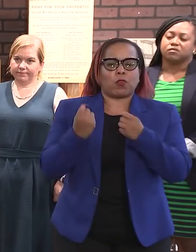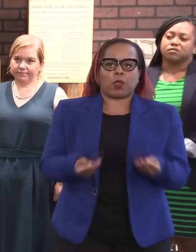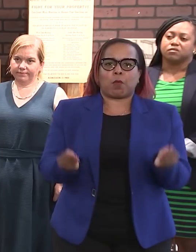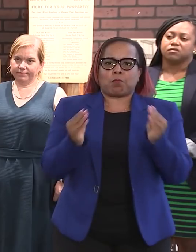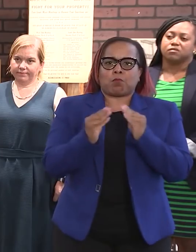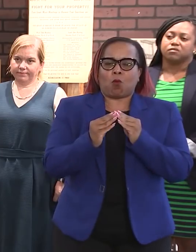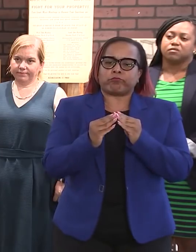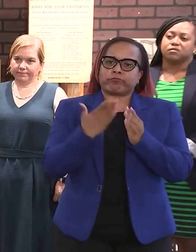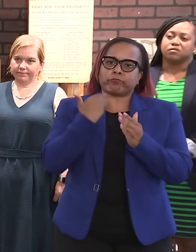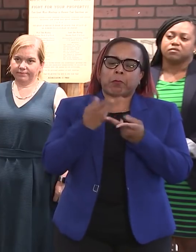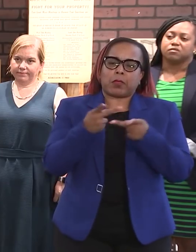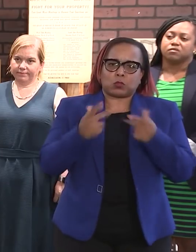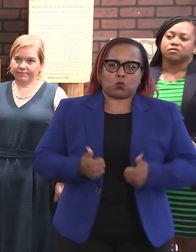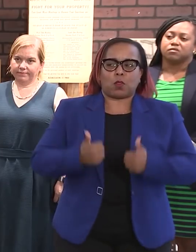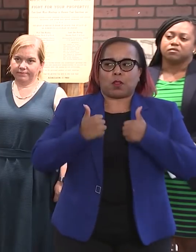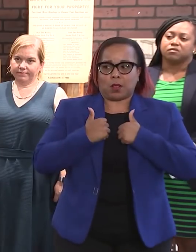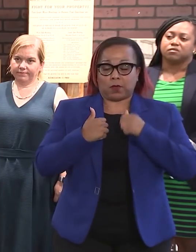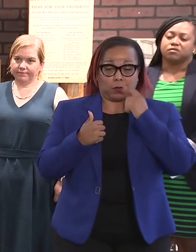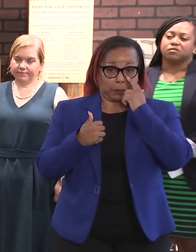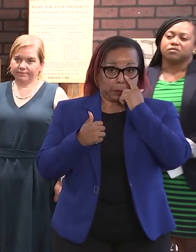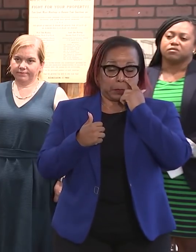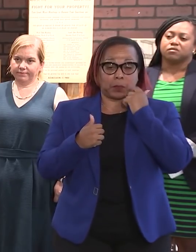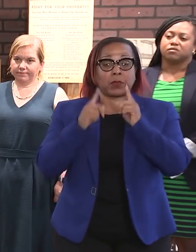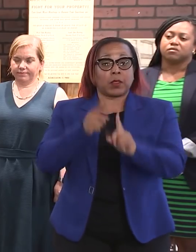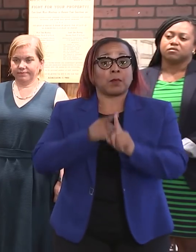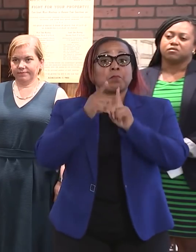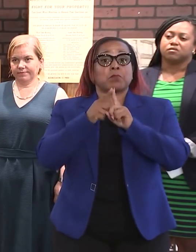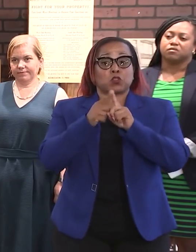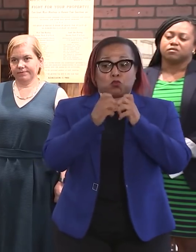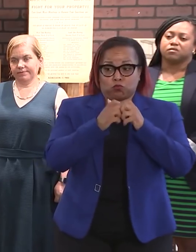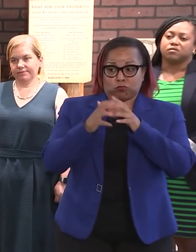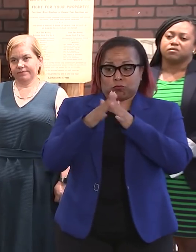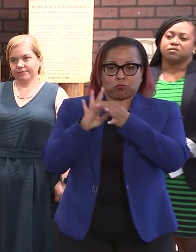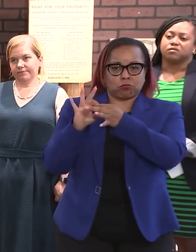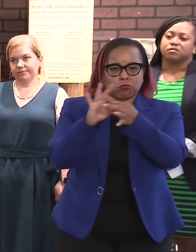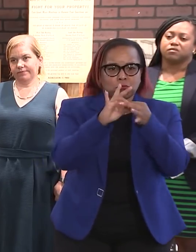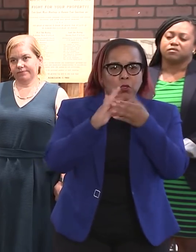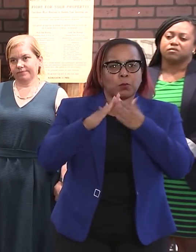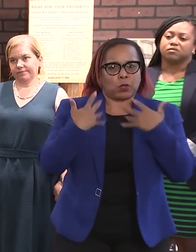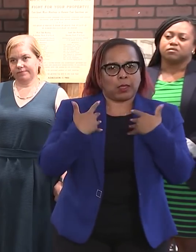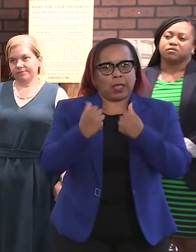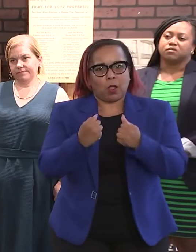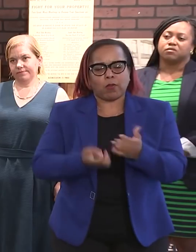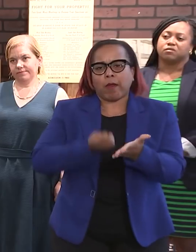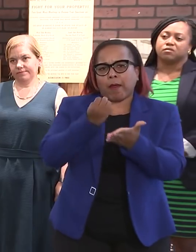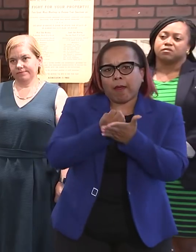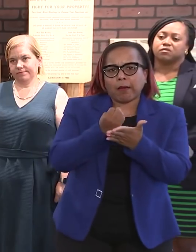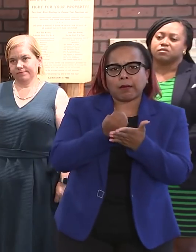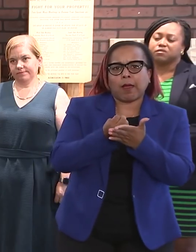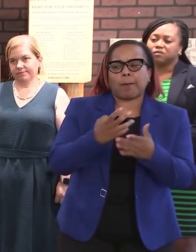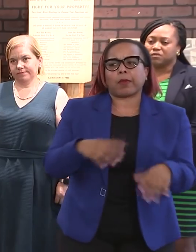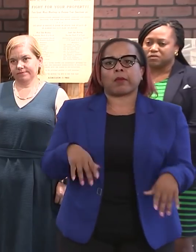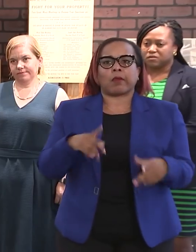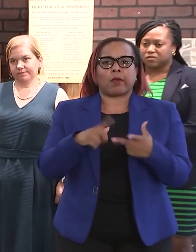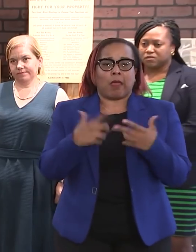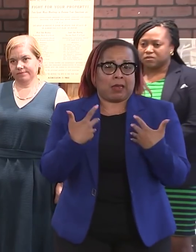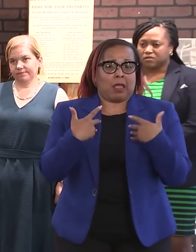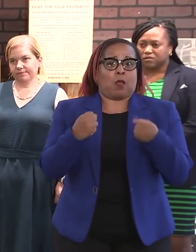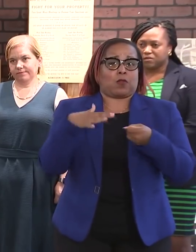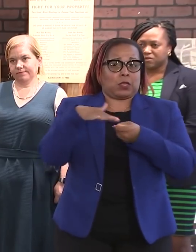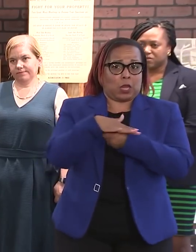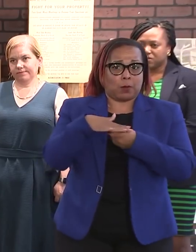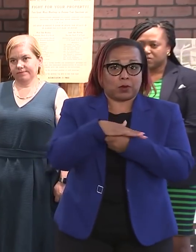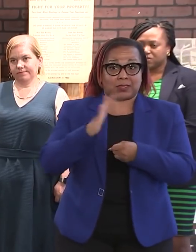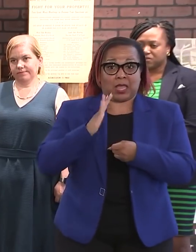vibrant places to live. With a mission to build community health, economic wellness, and healthy, vibrant